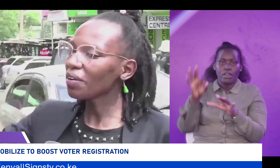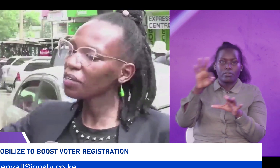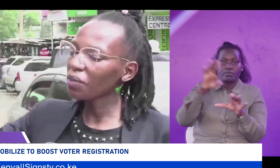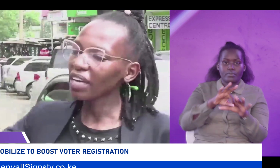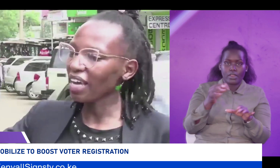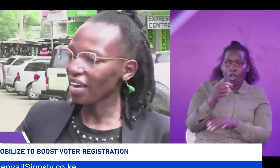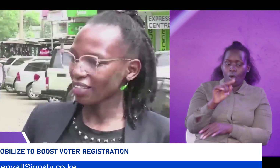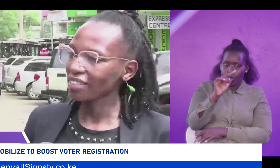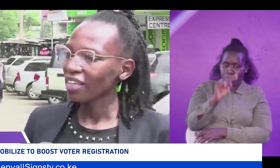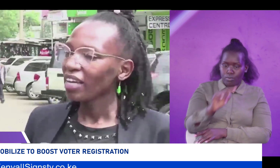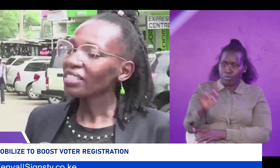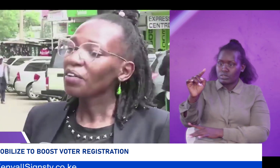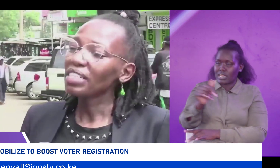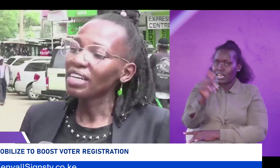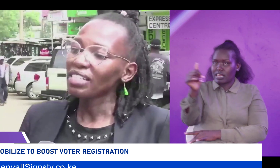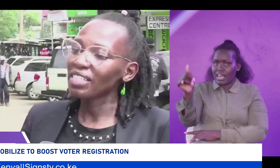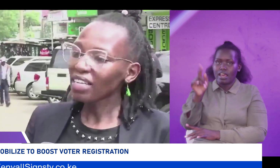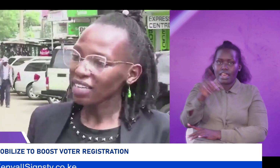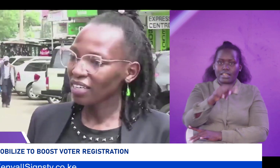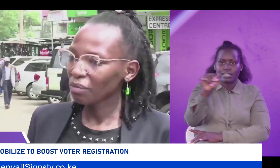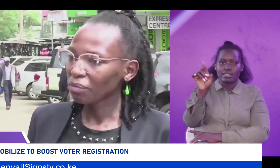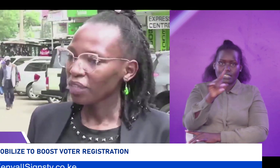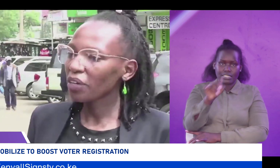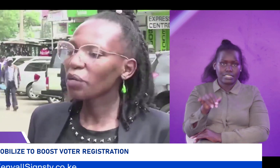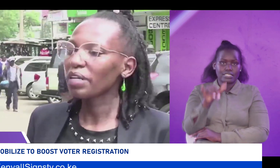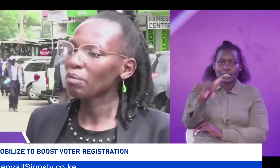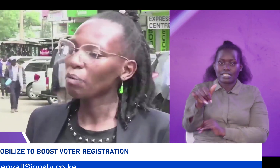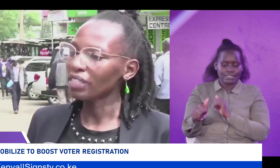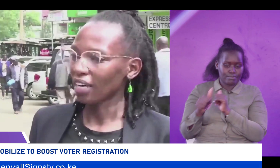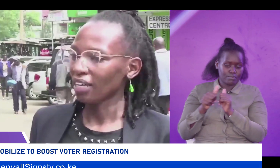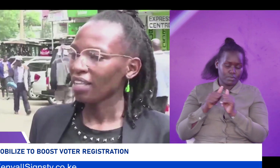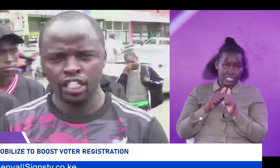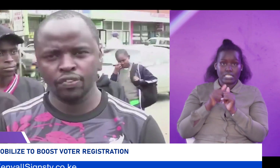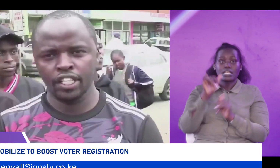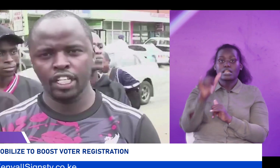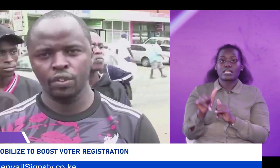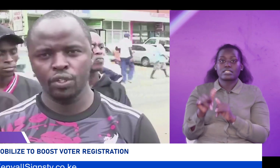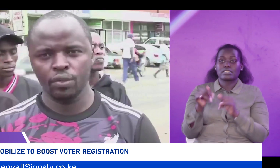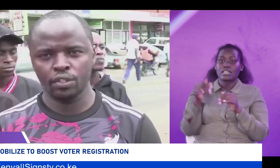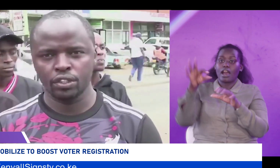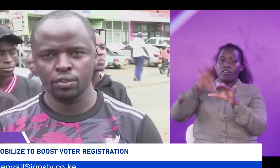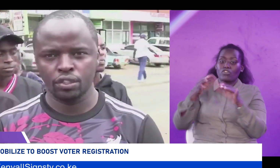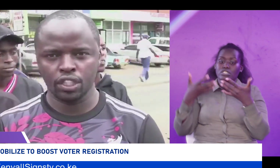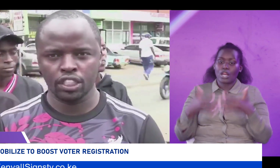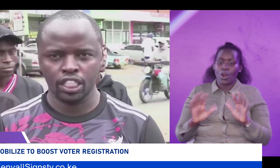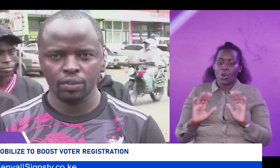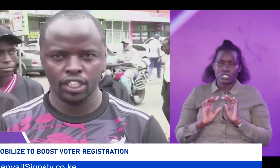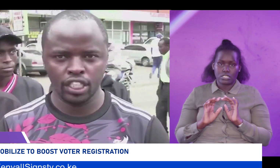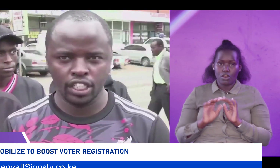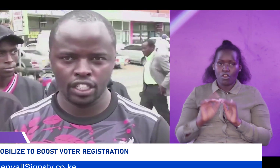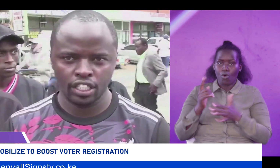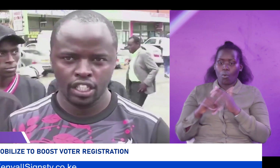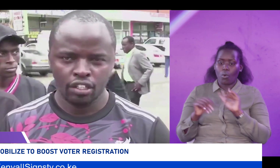wengine unawekea X. That's a rejected. Hiyo ni kura imepotea. Inafanya youth wakose kujitokeza kwenye hii